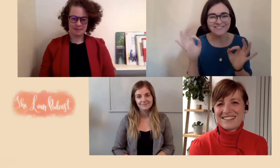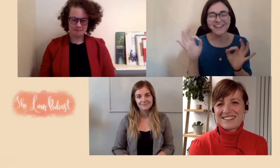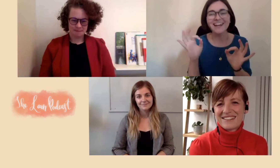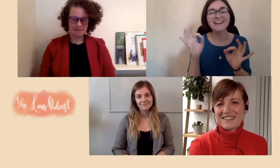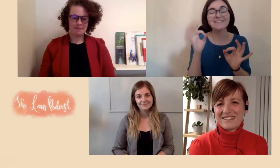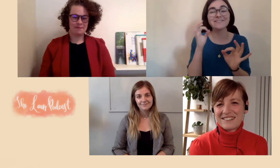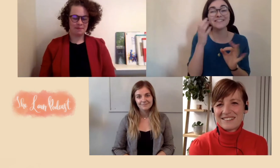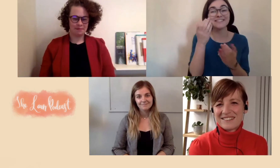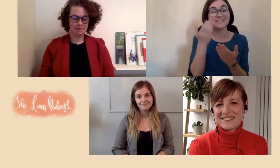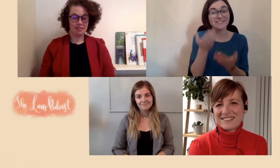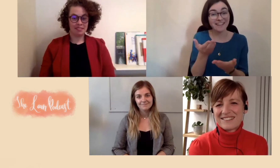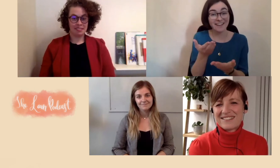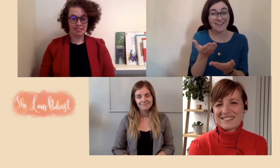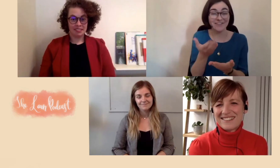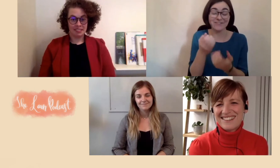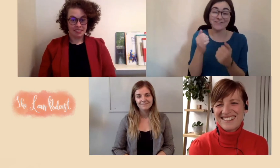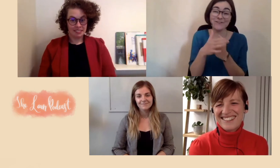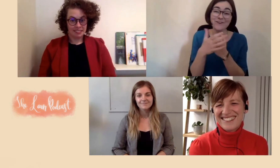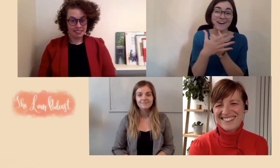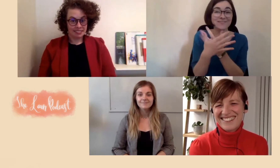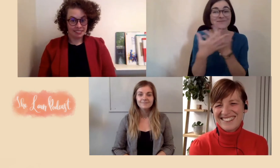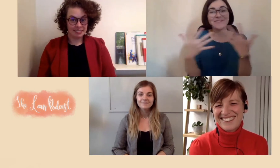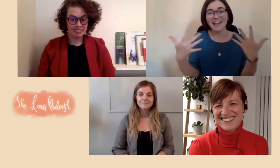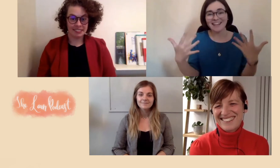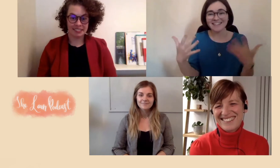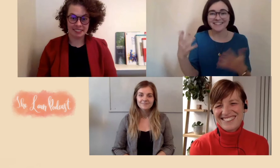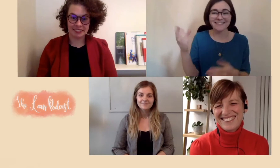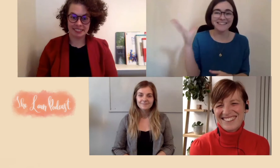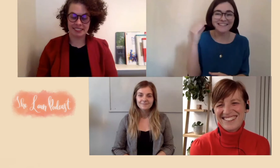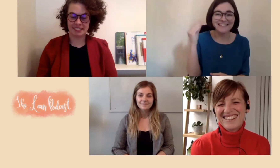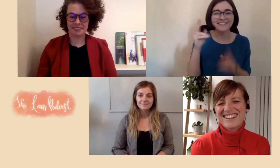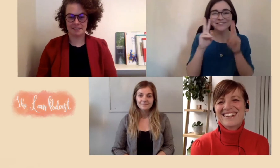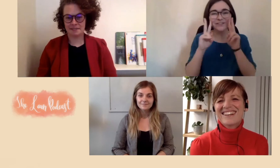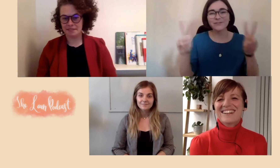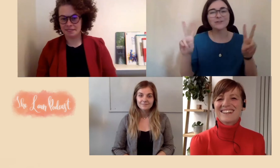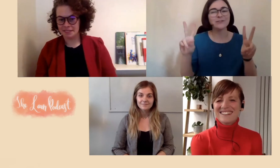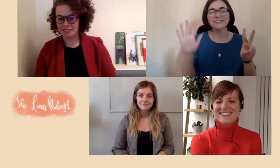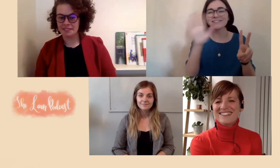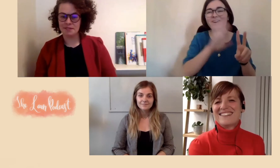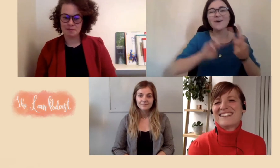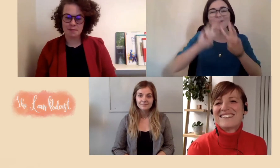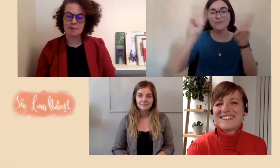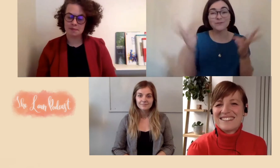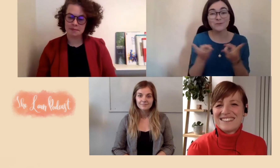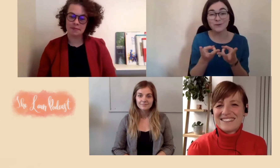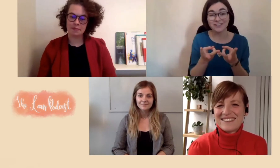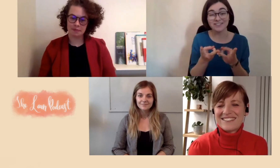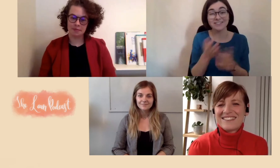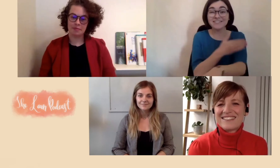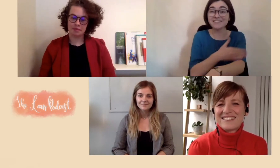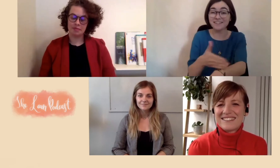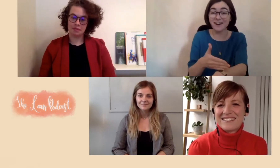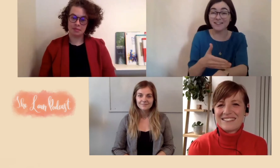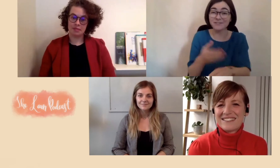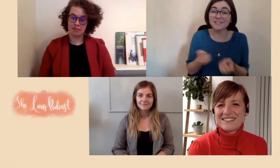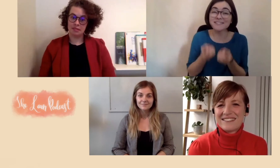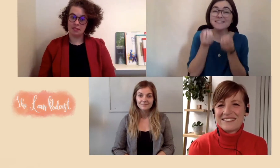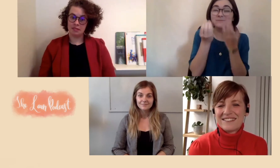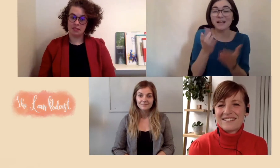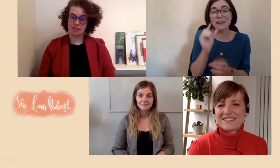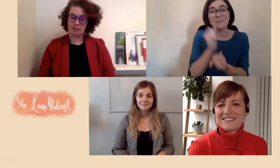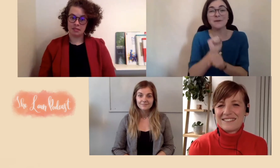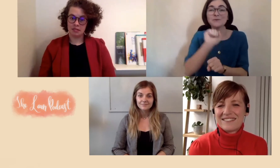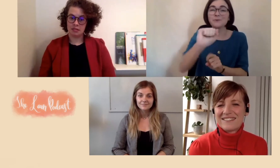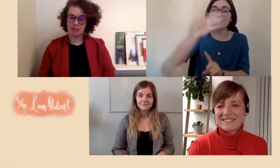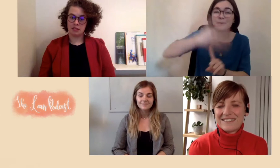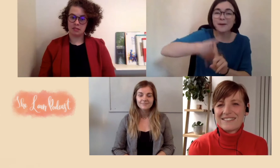So Ali, just for our many listeners and viewers we have all over the world, to start off, would you like to give us just a little